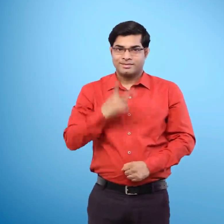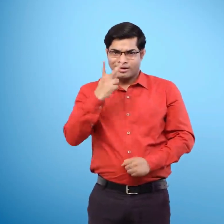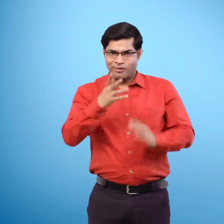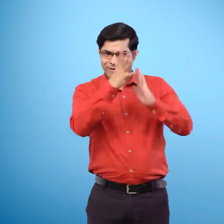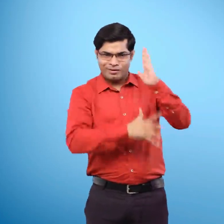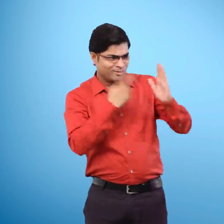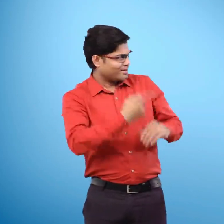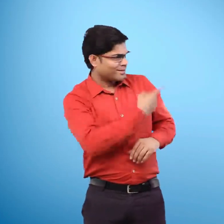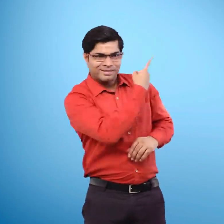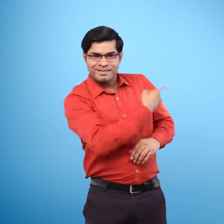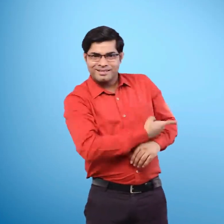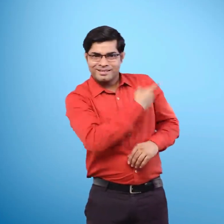This page shows